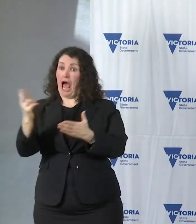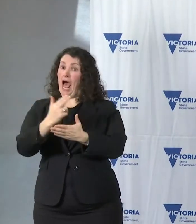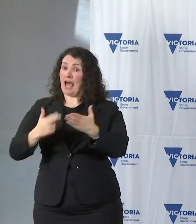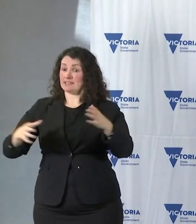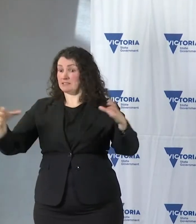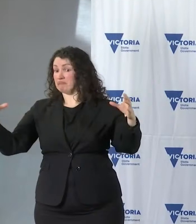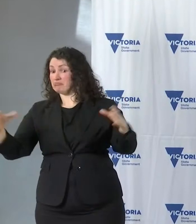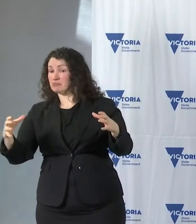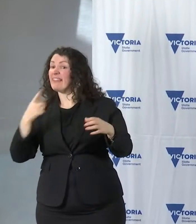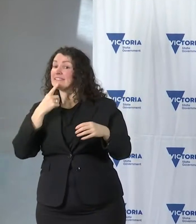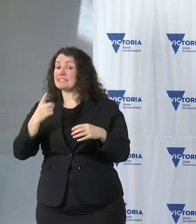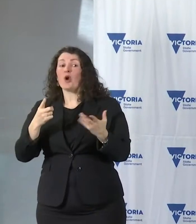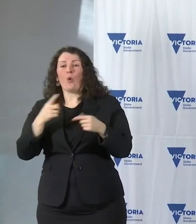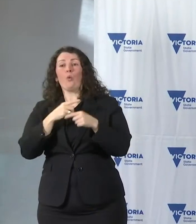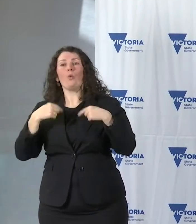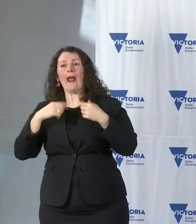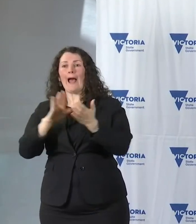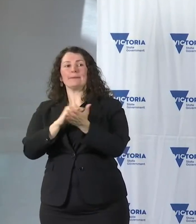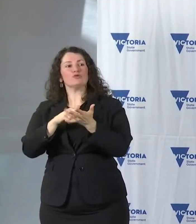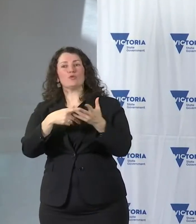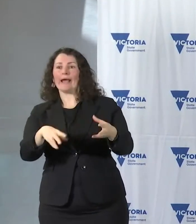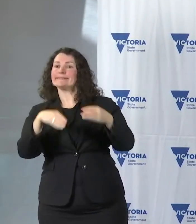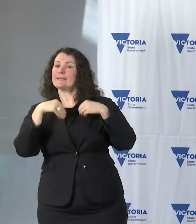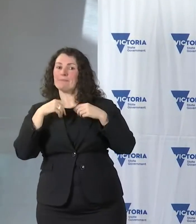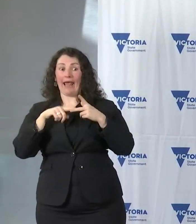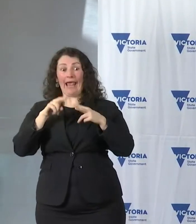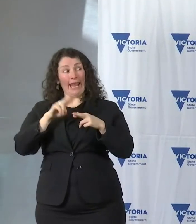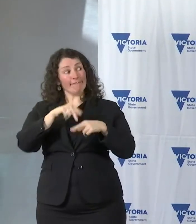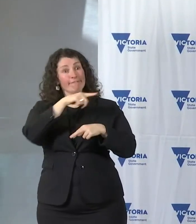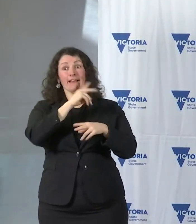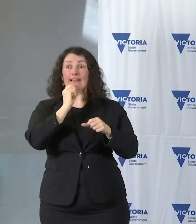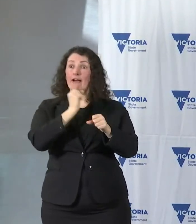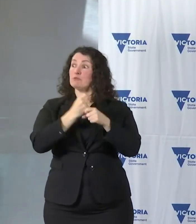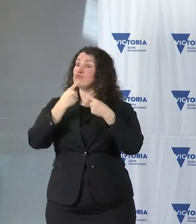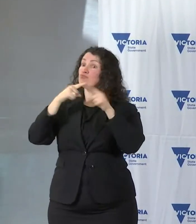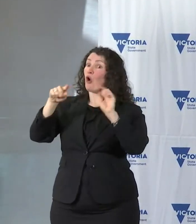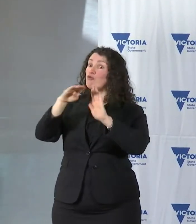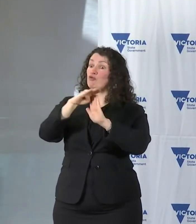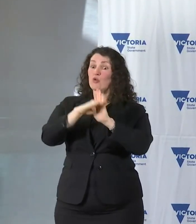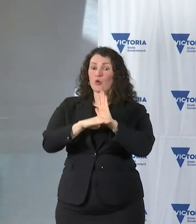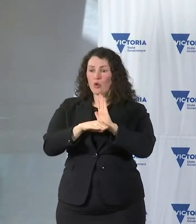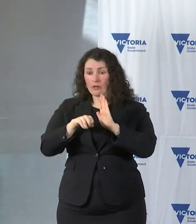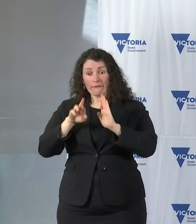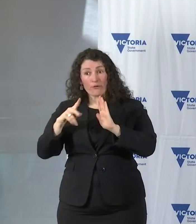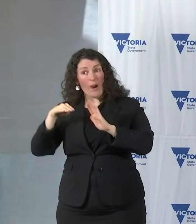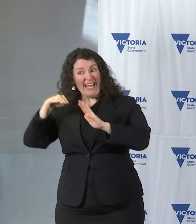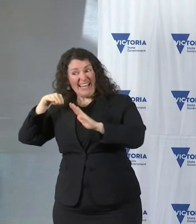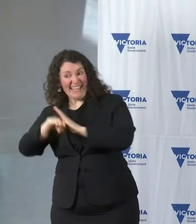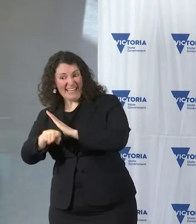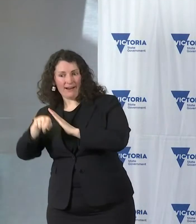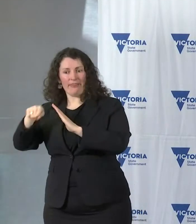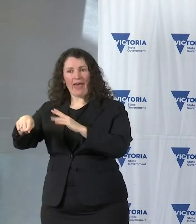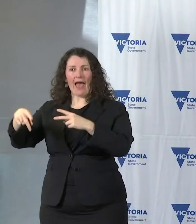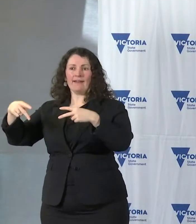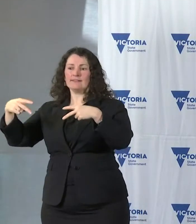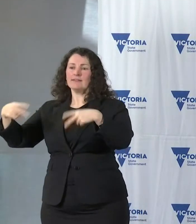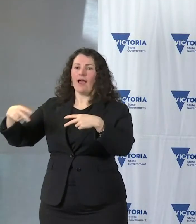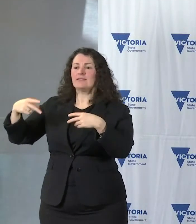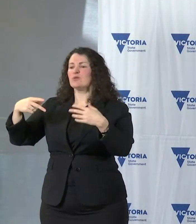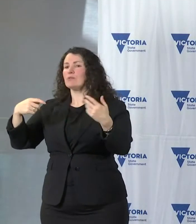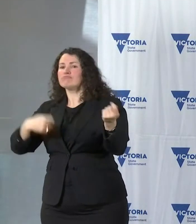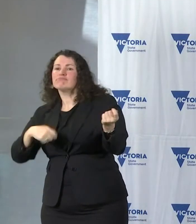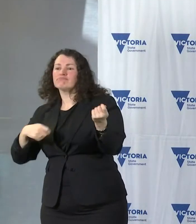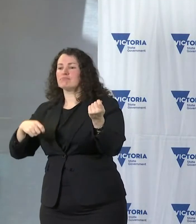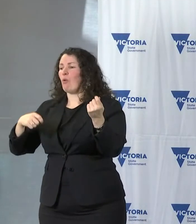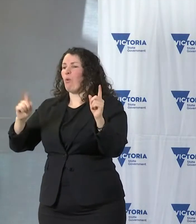that? Pretty much as the Chief Health Officer indicated, if we're going to have, as I think ultimately we will,